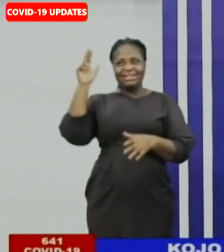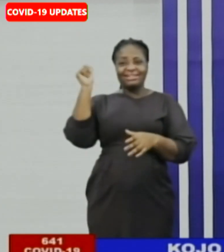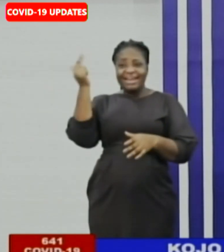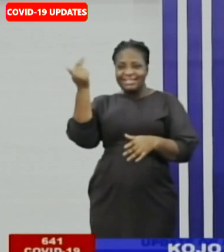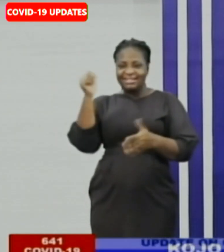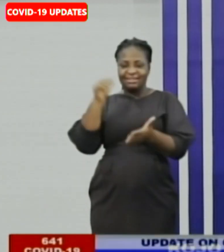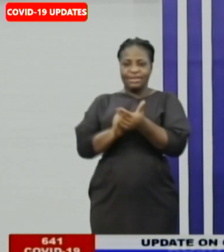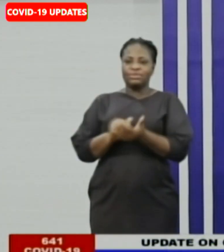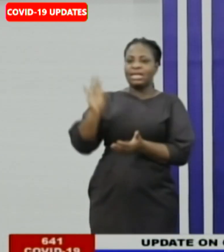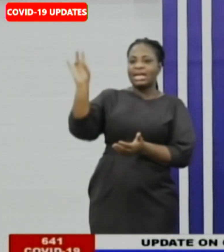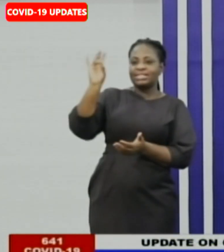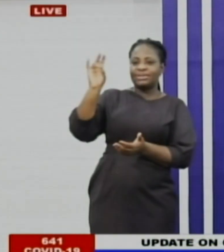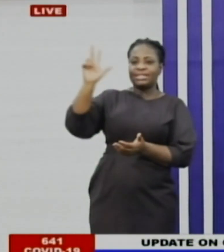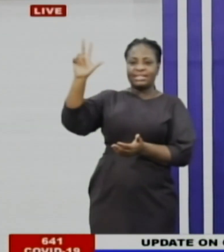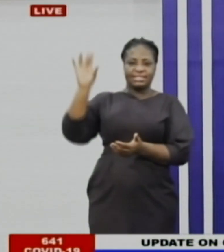13,838.